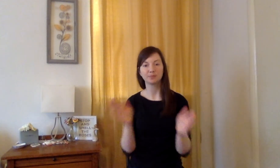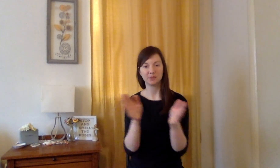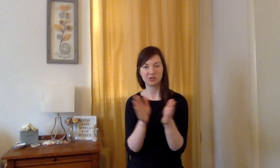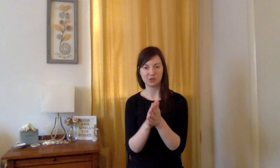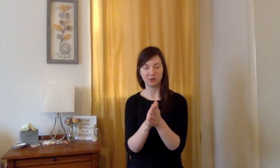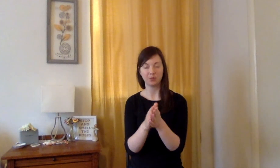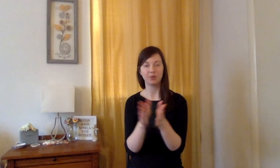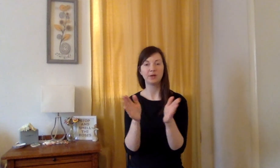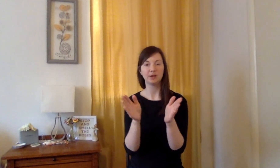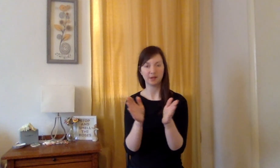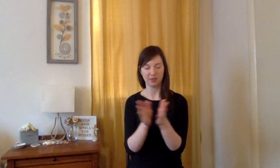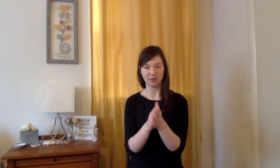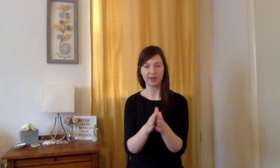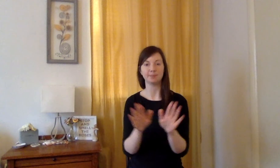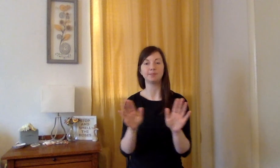2, 3.